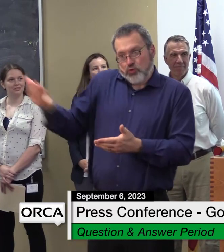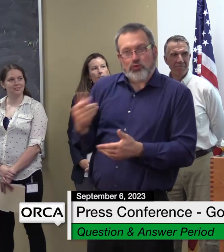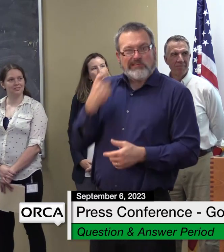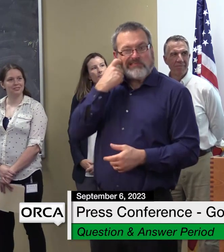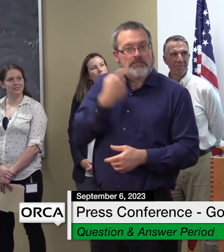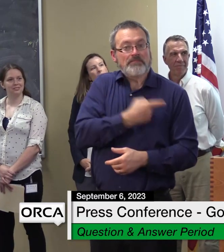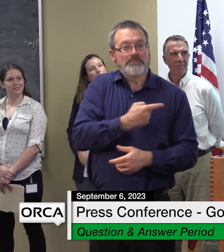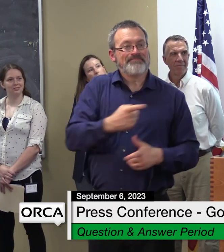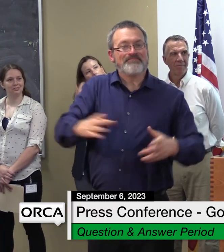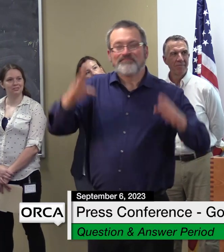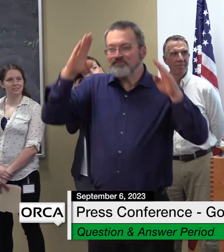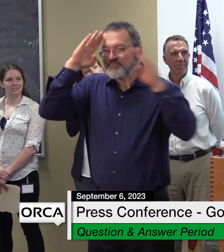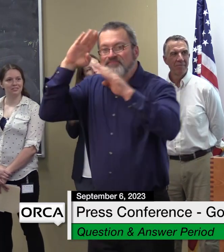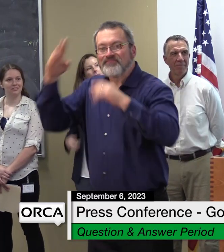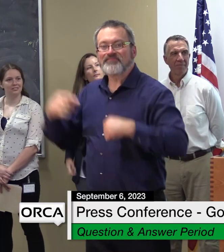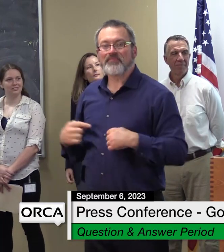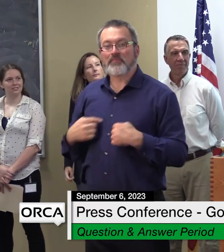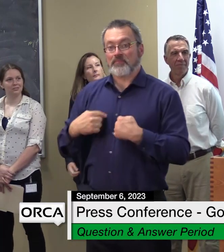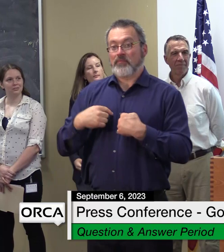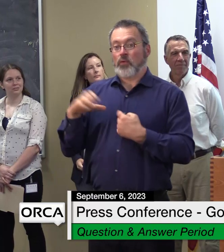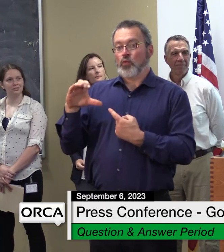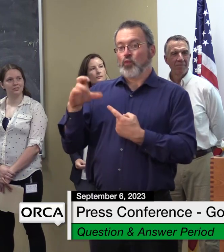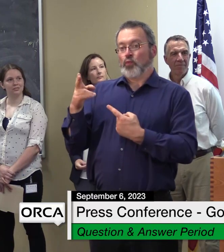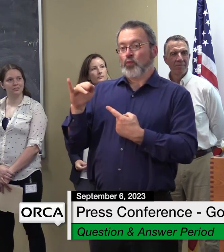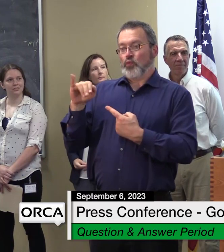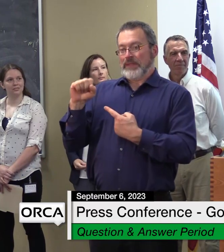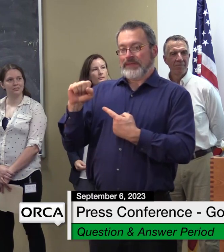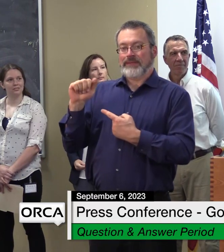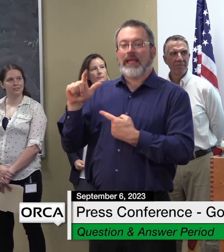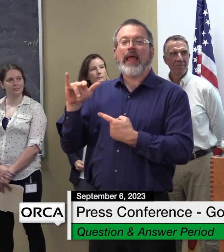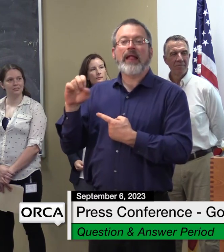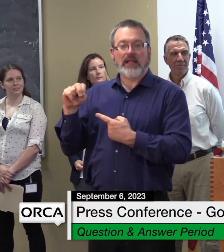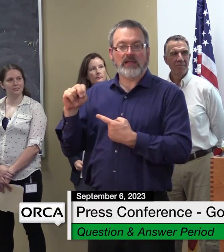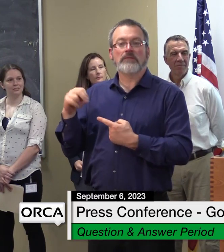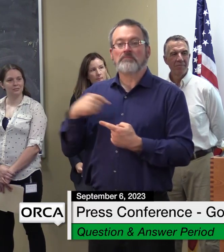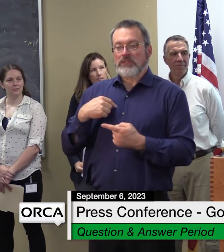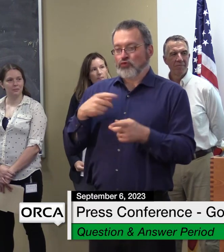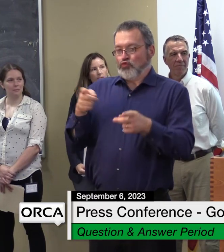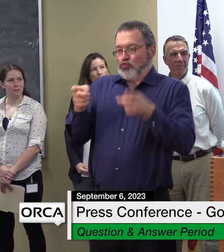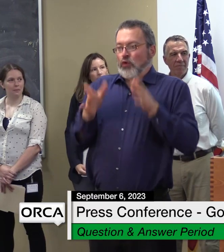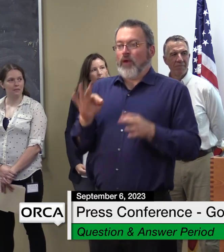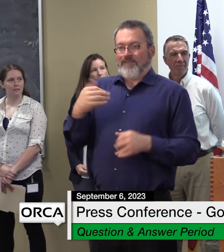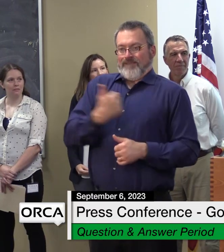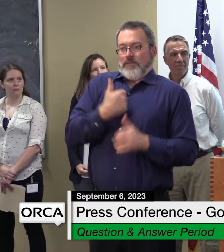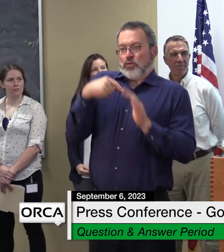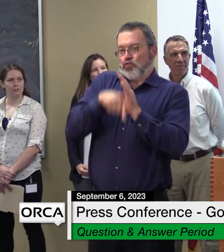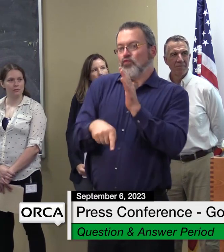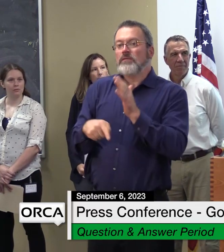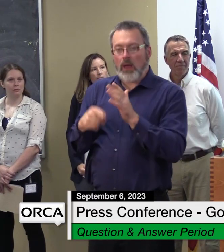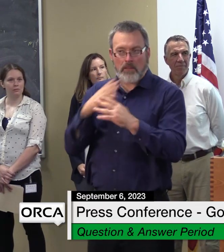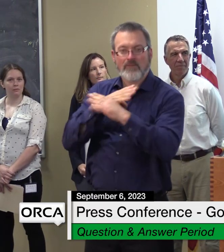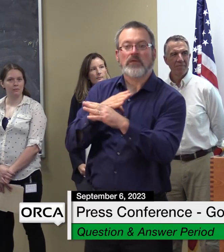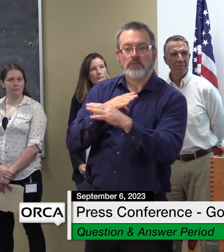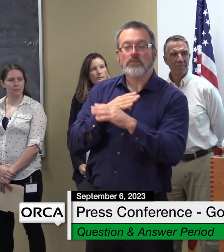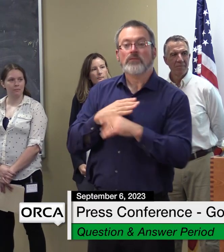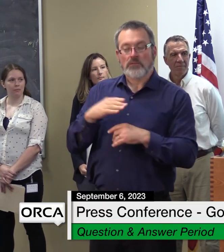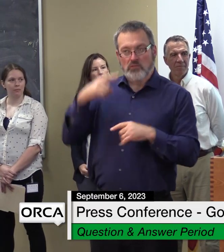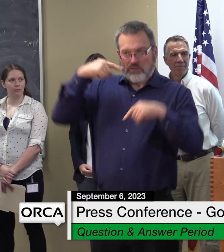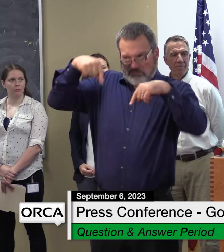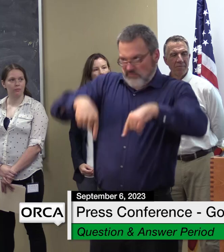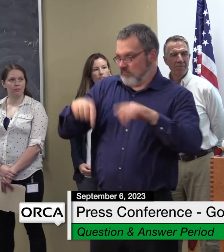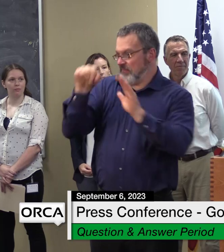Hello, everybody. My name is Chris Allen. I'm the director of suicide prevention for the state of Vermont.